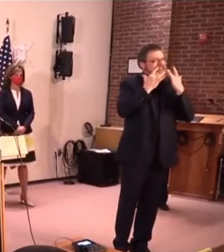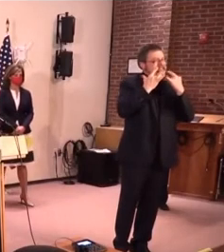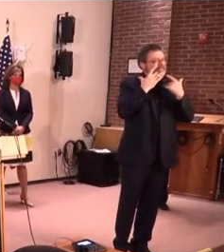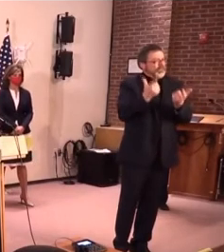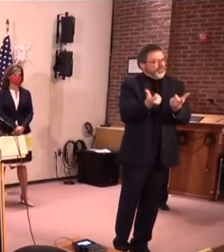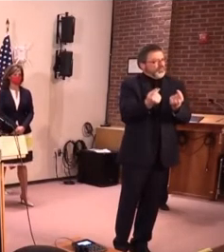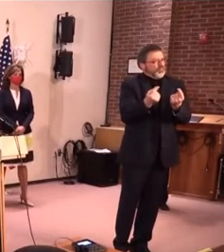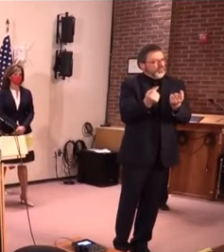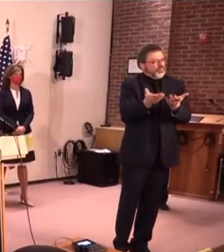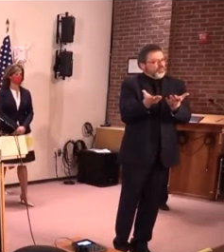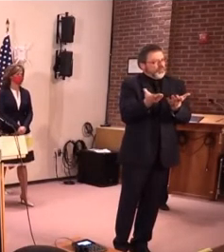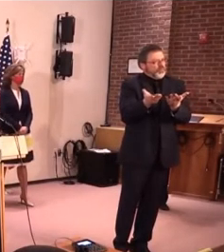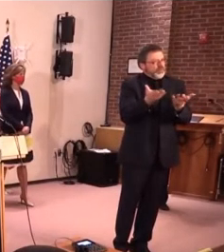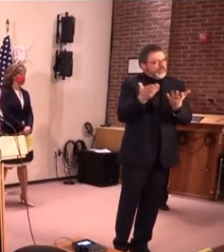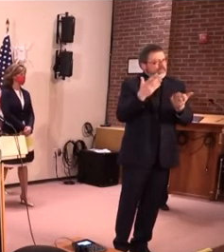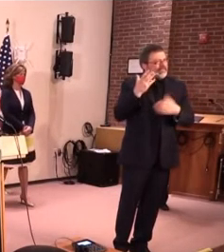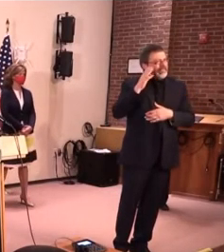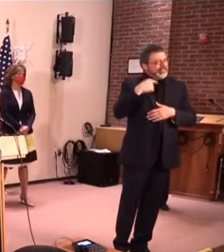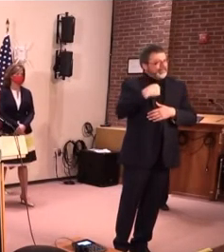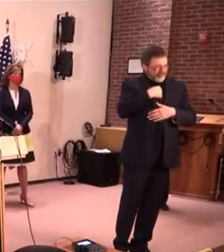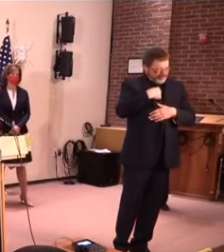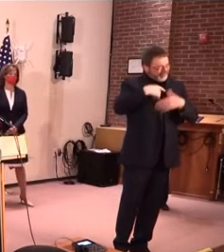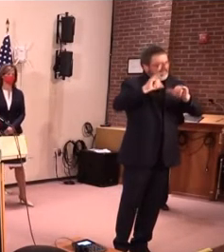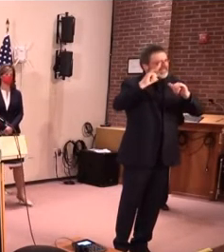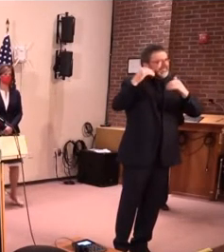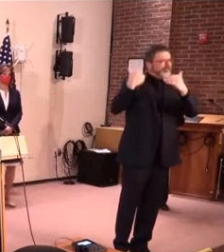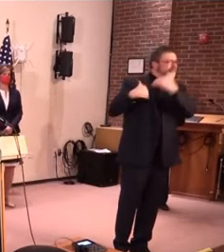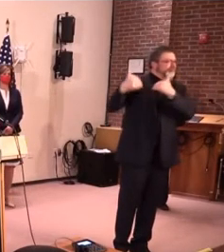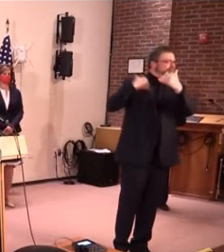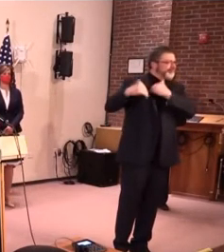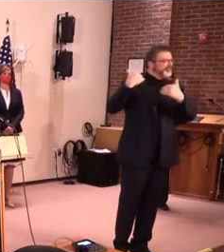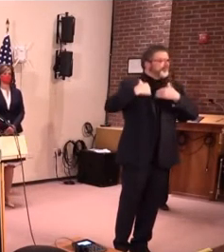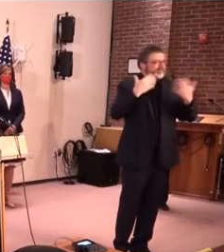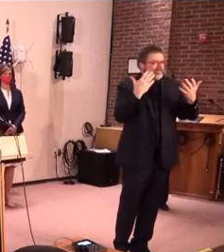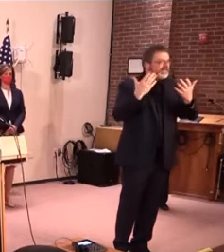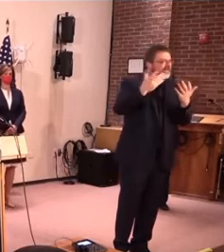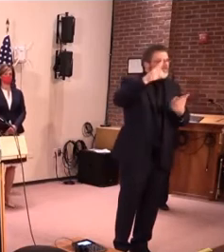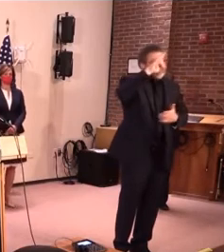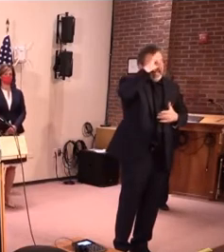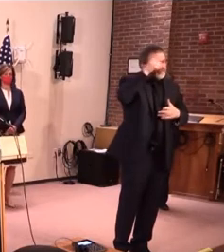questions about when they were gonna be able to be opened up for